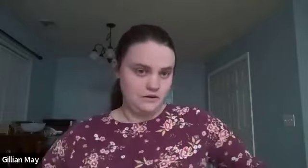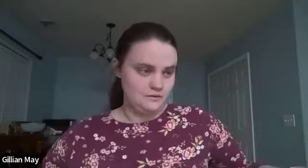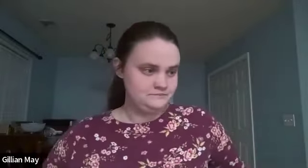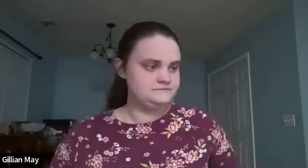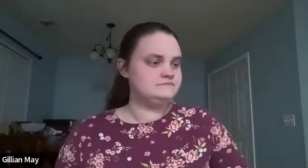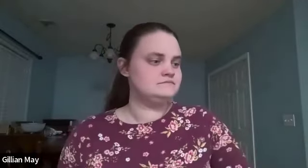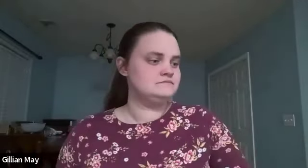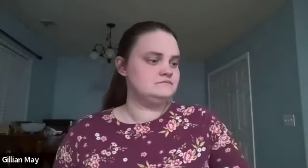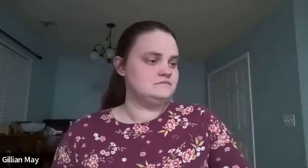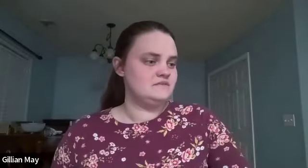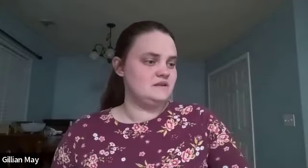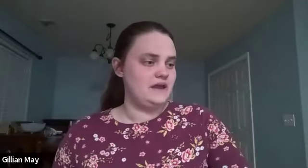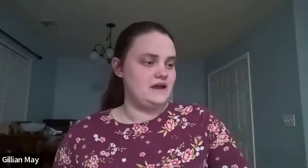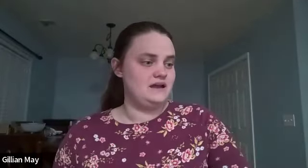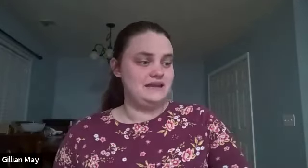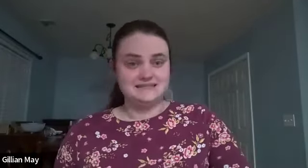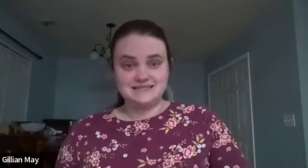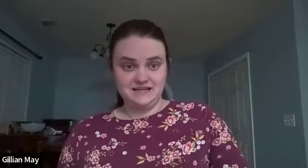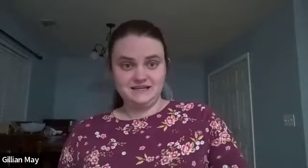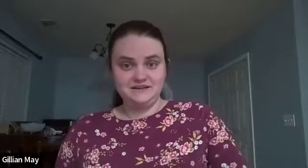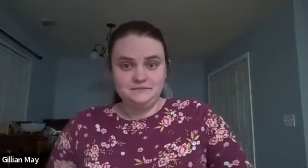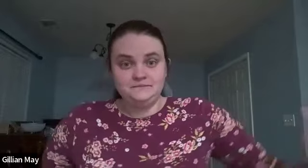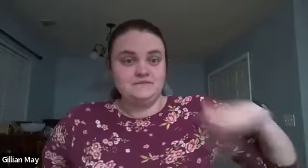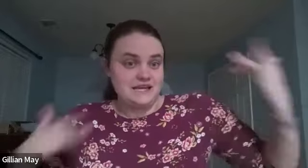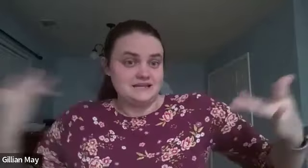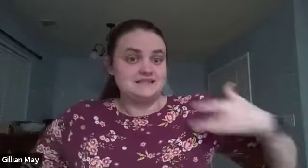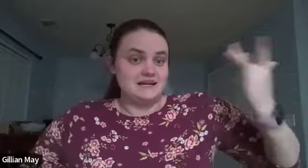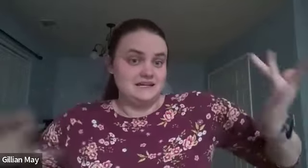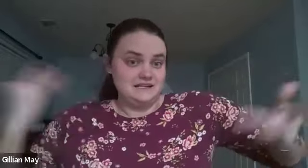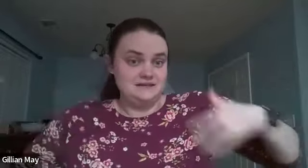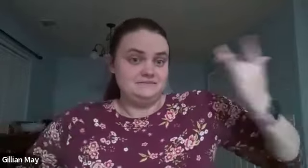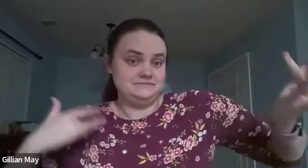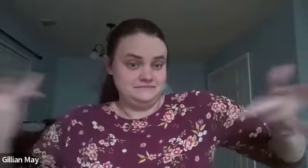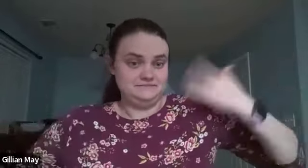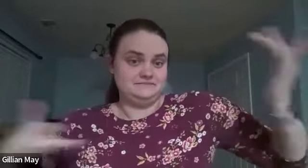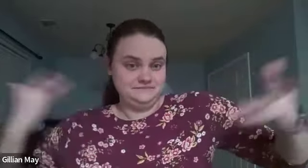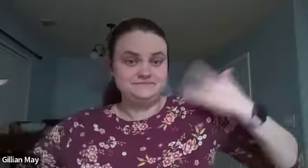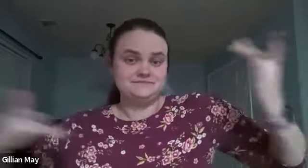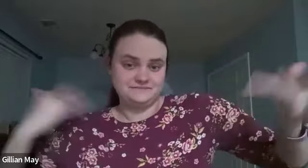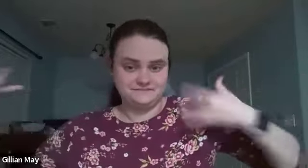calm. And we had excited, excited.